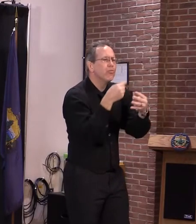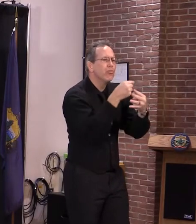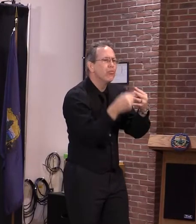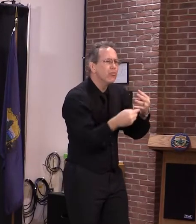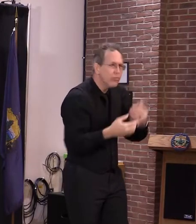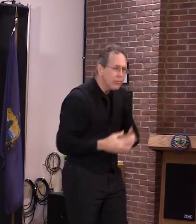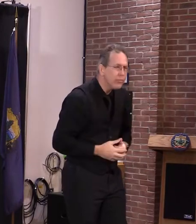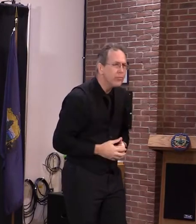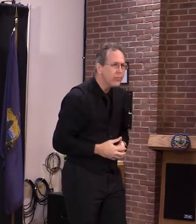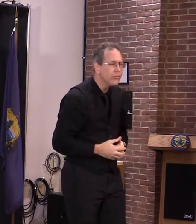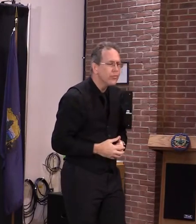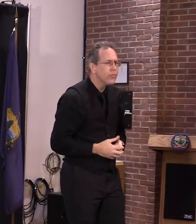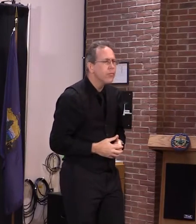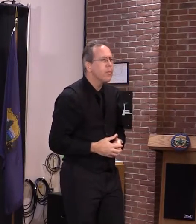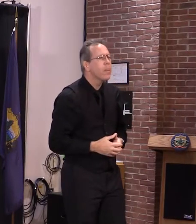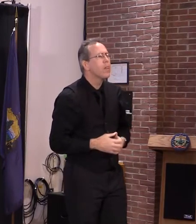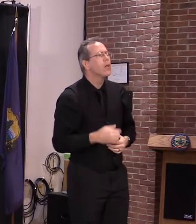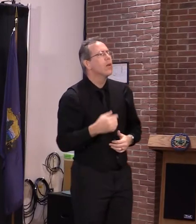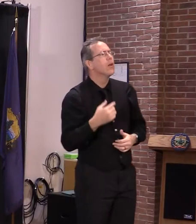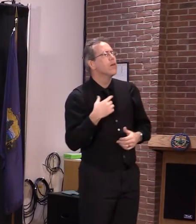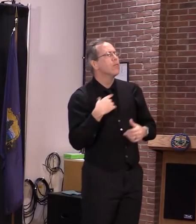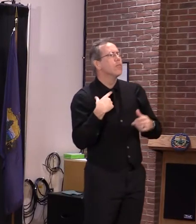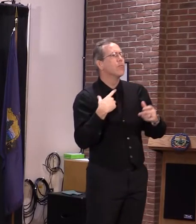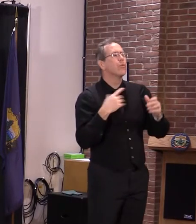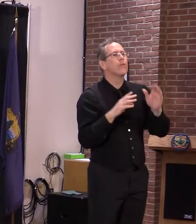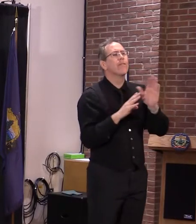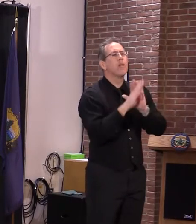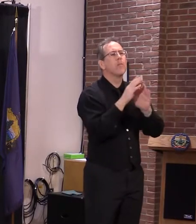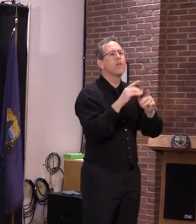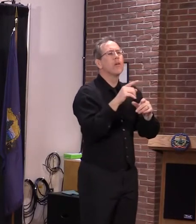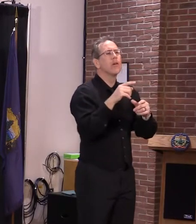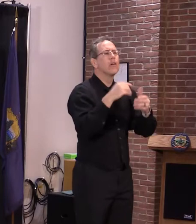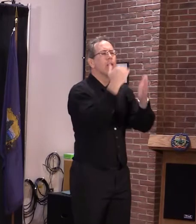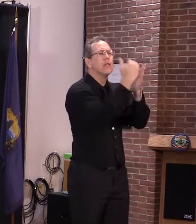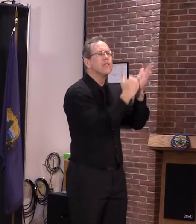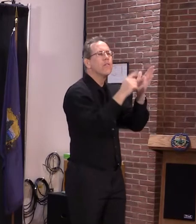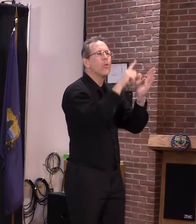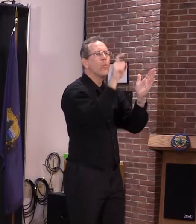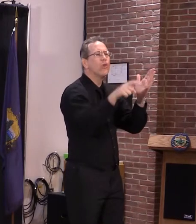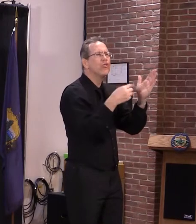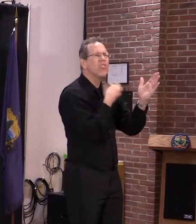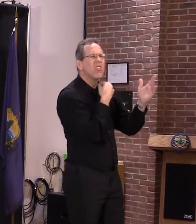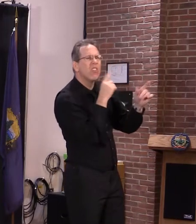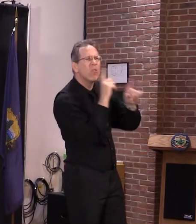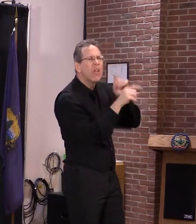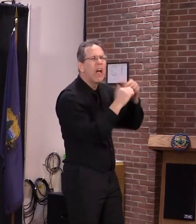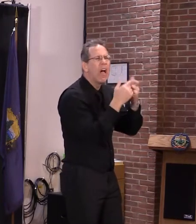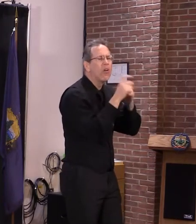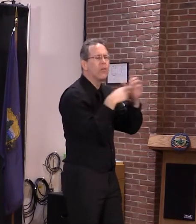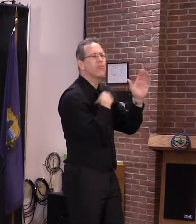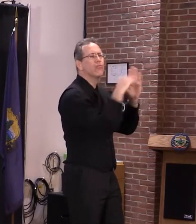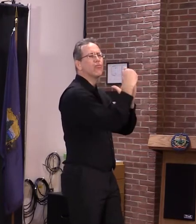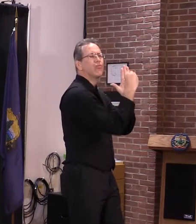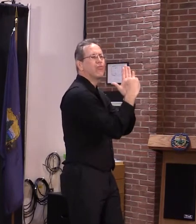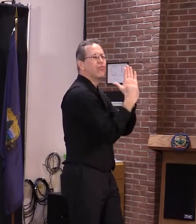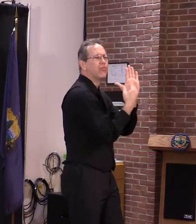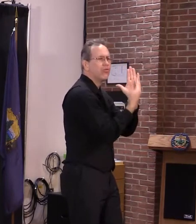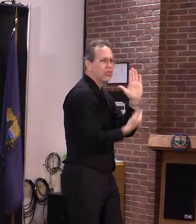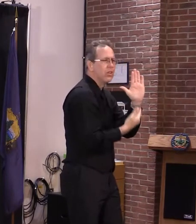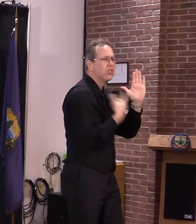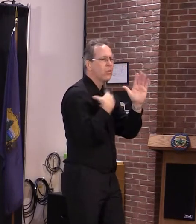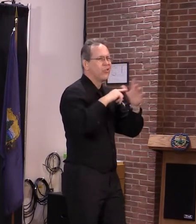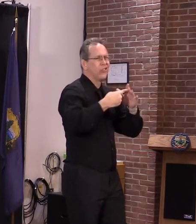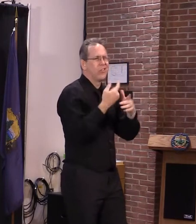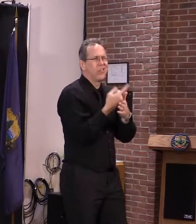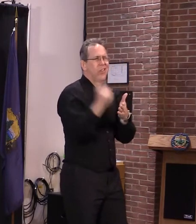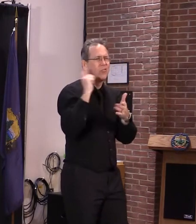form of FAQs, frequently asked questions, to refine our protocols, and that's ongoing work that started last week. Our overarching